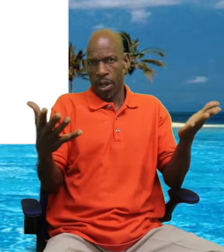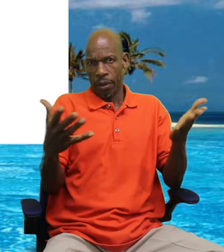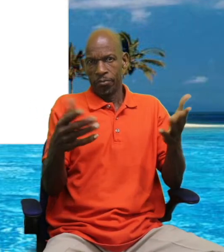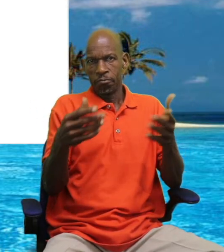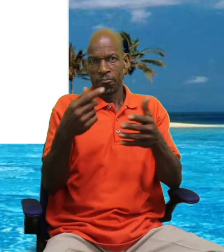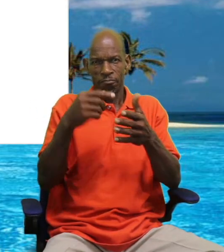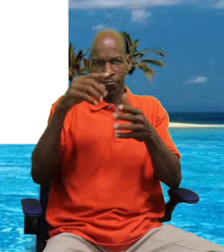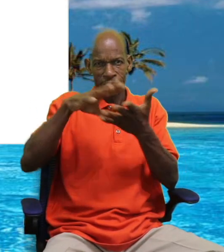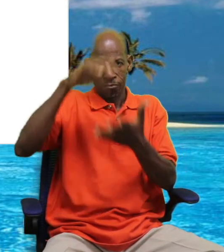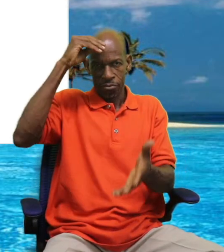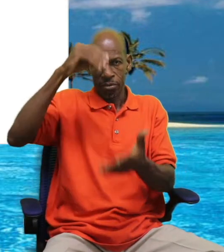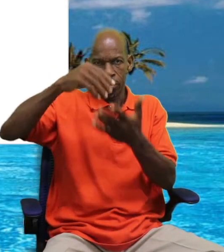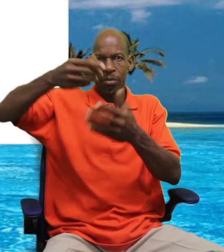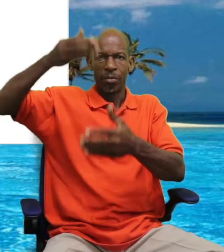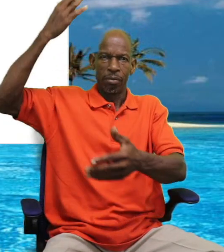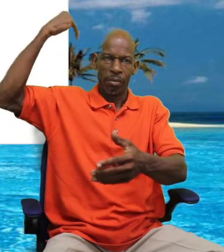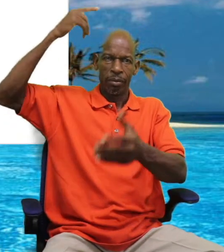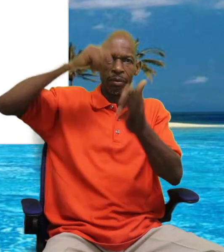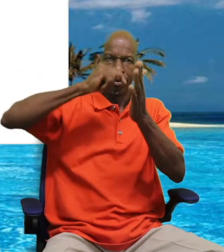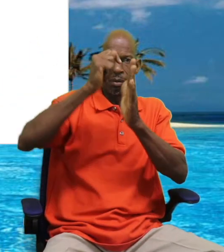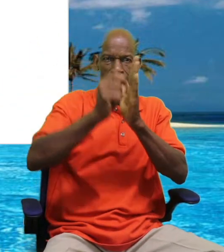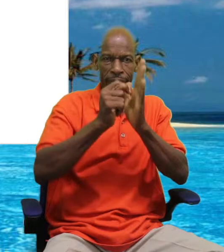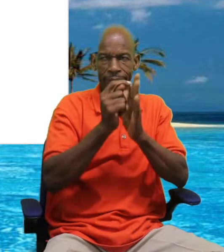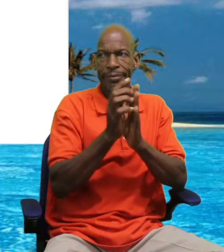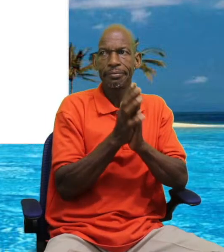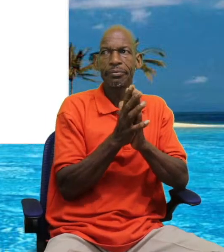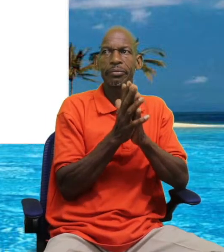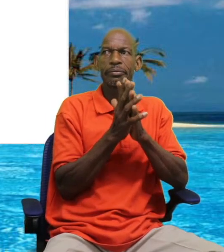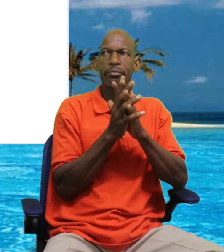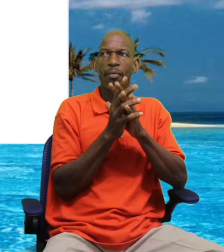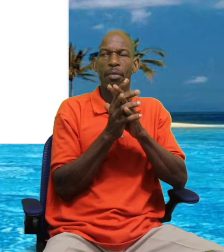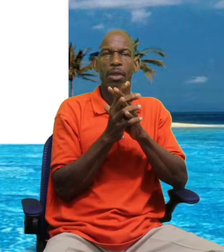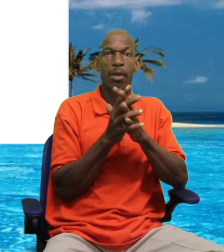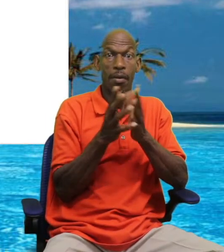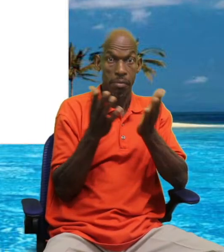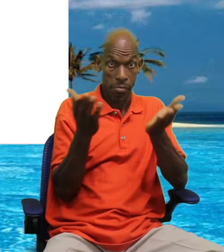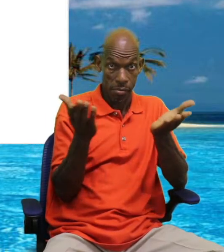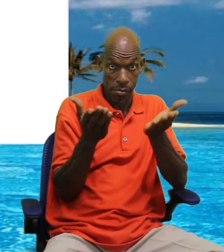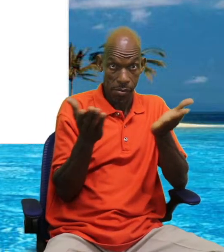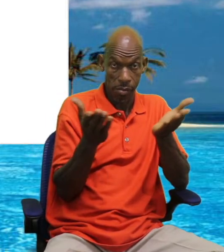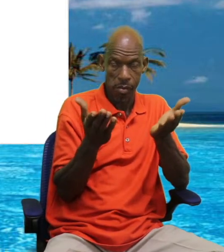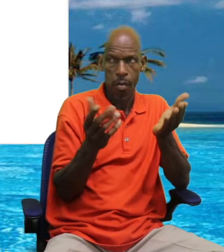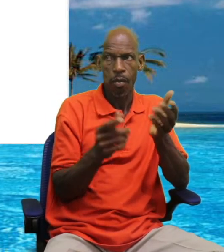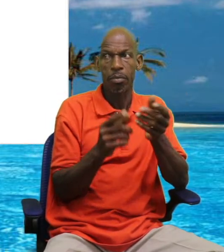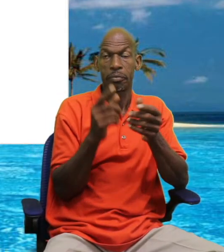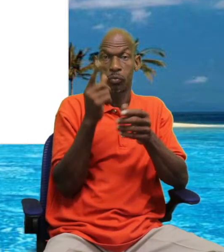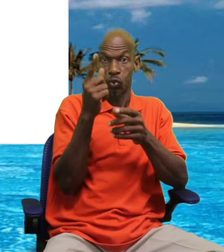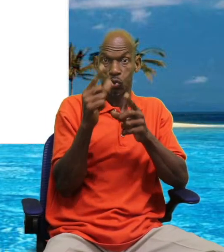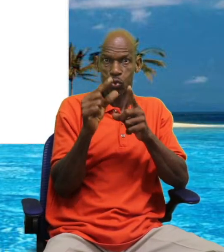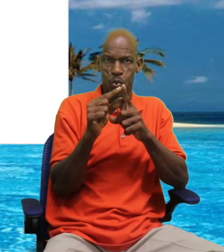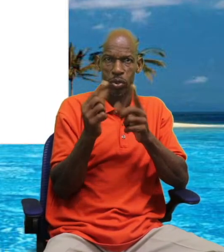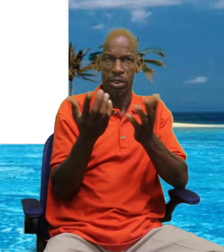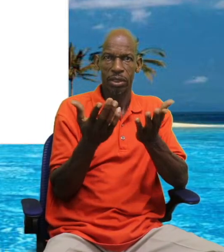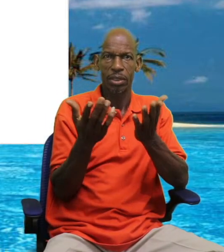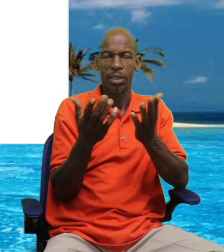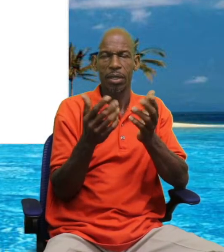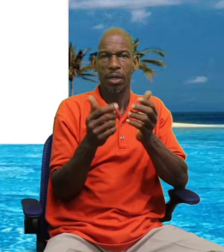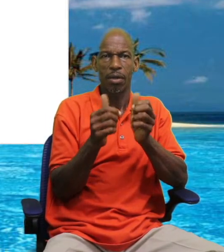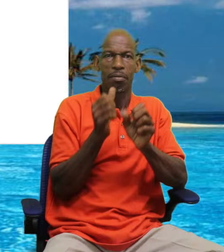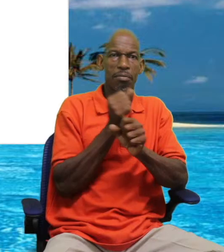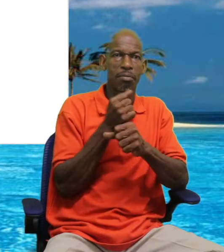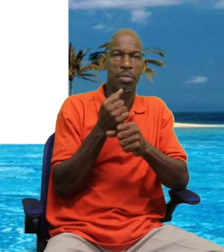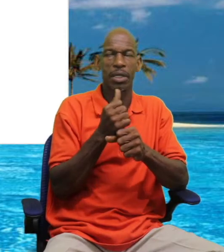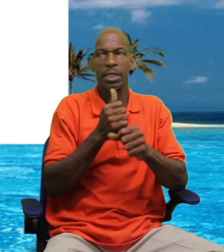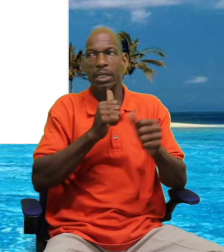term. Right, so the action words, which is two verbs, words in this verb here, and we'll go